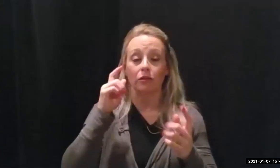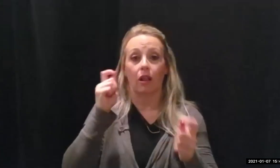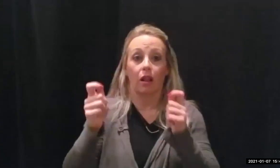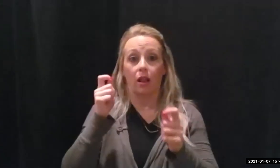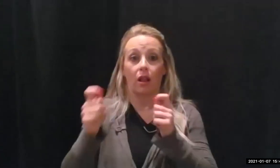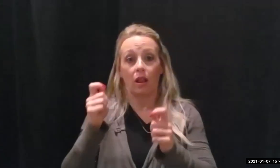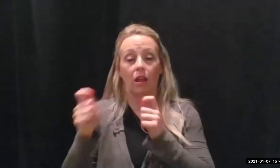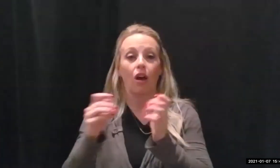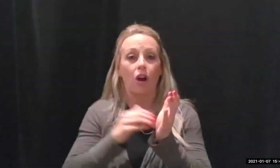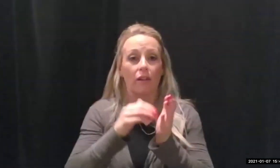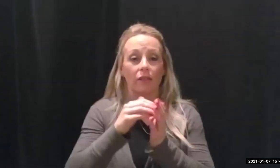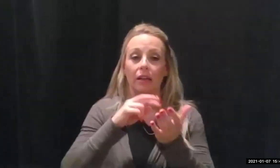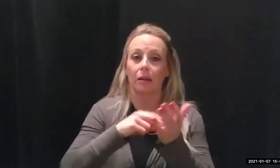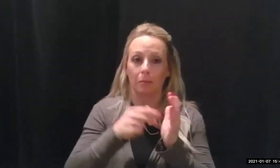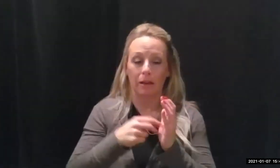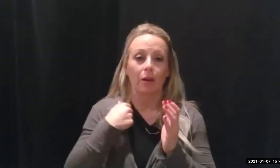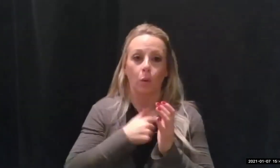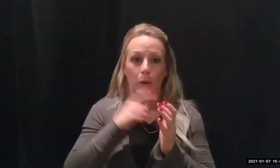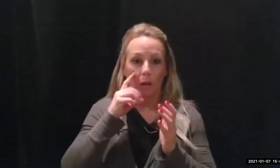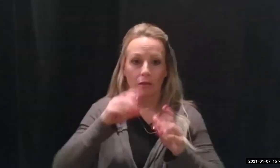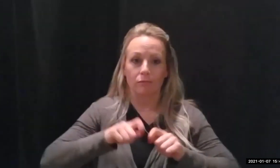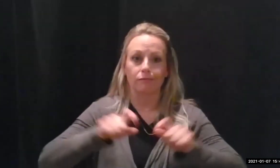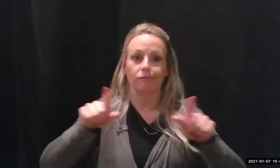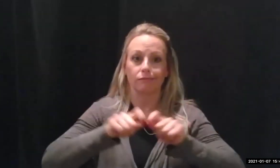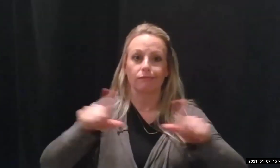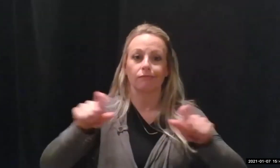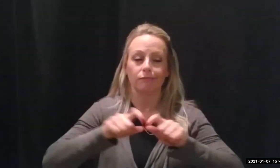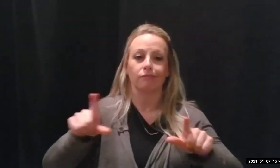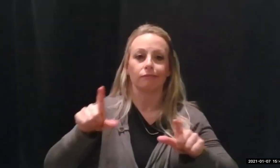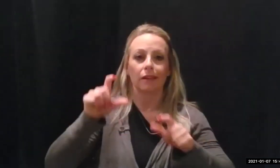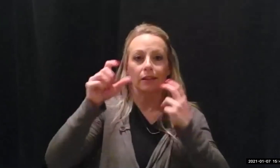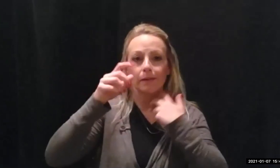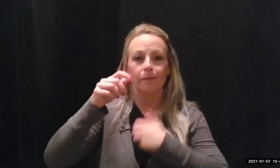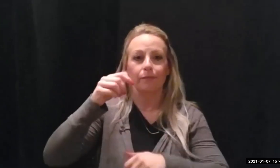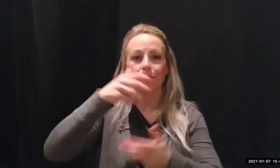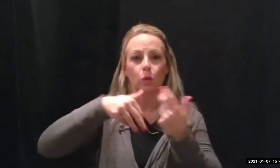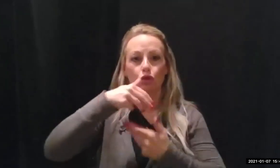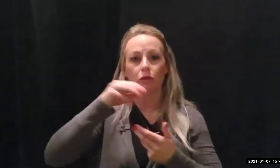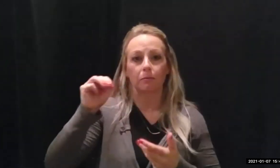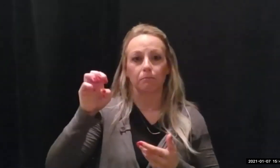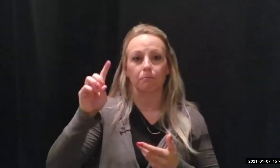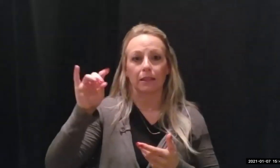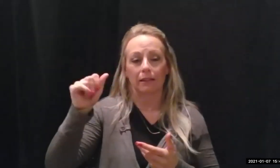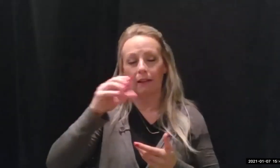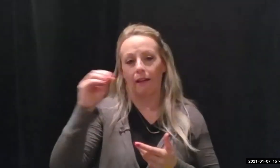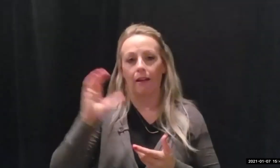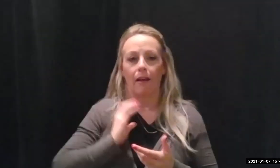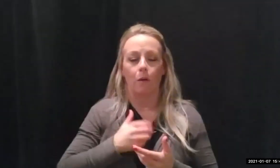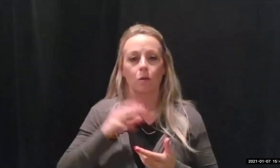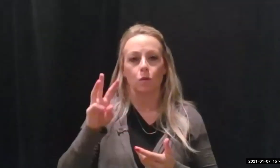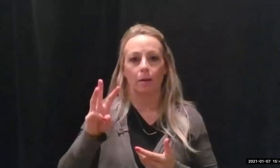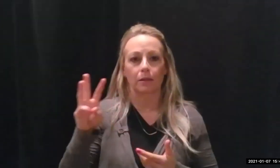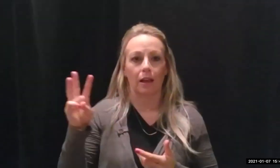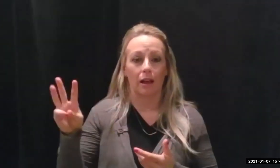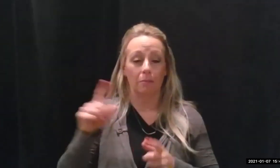you will probably be through our social media channels and our website. But we pledge to give you the information as quickly